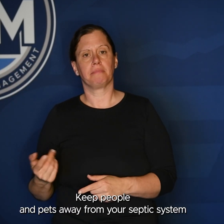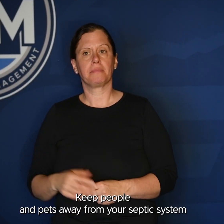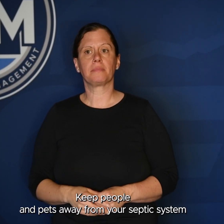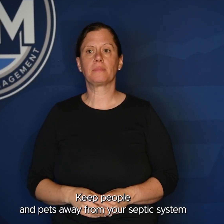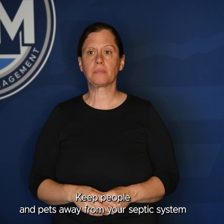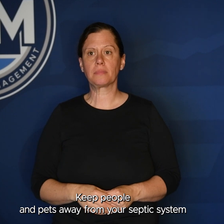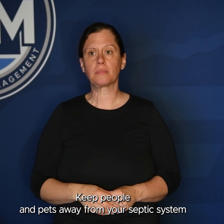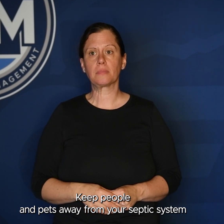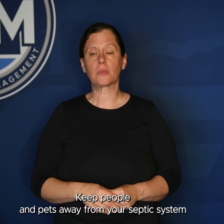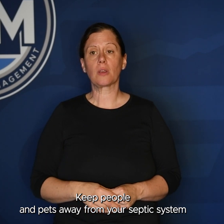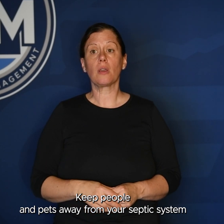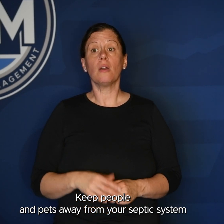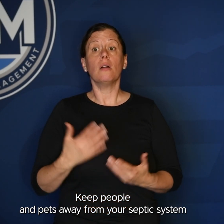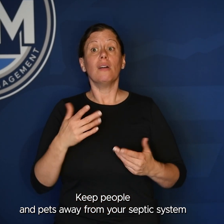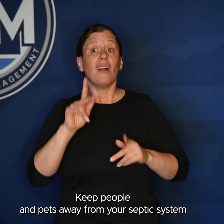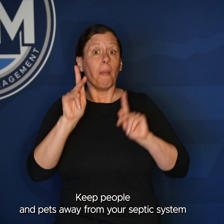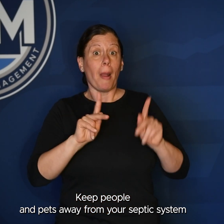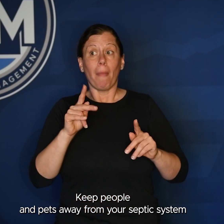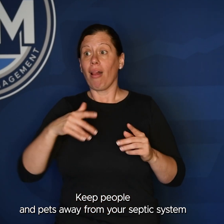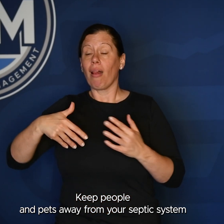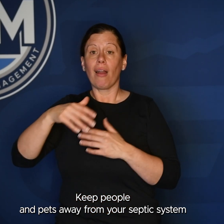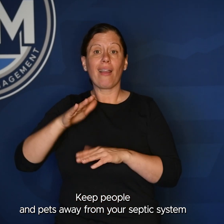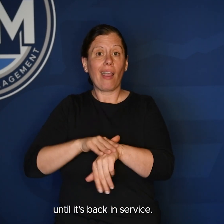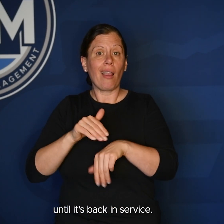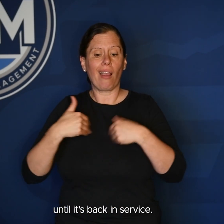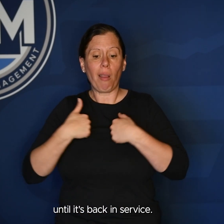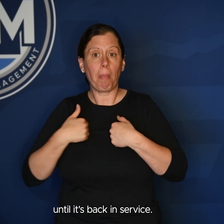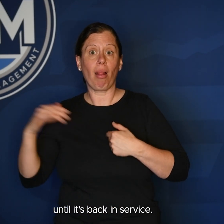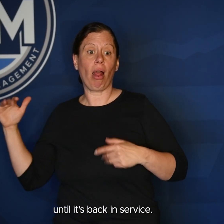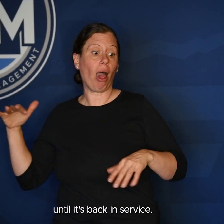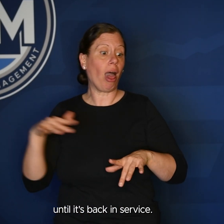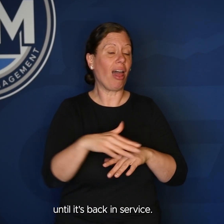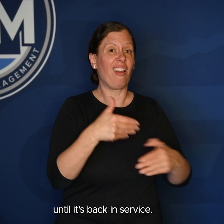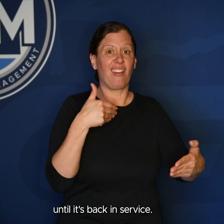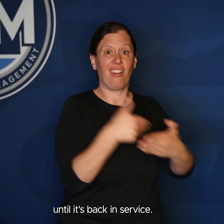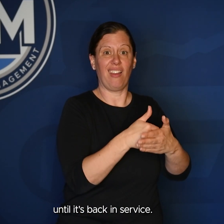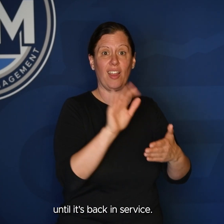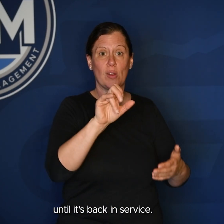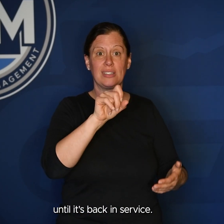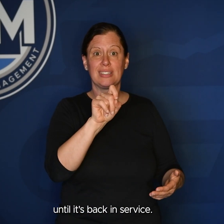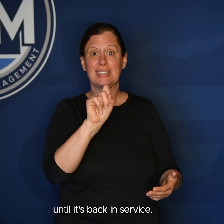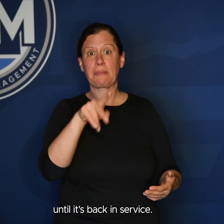Keep people and pets away from your septic system until it's back in service.